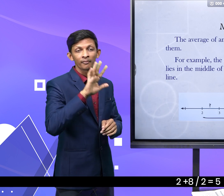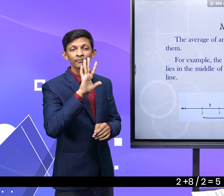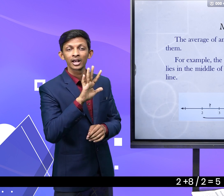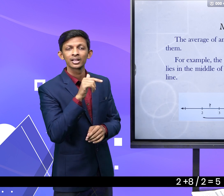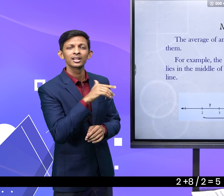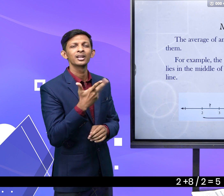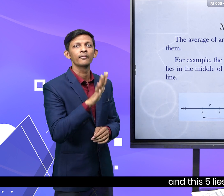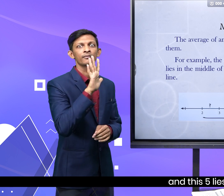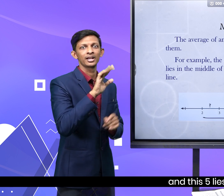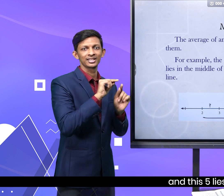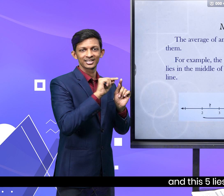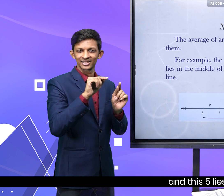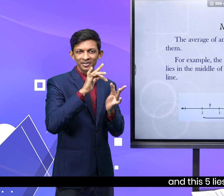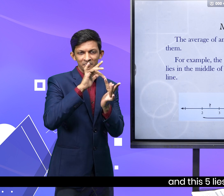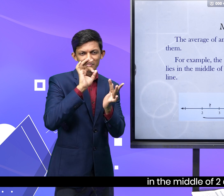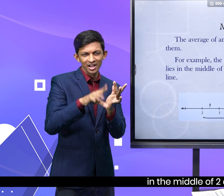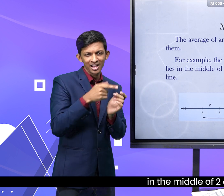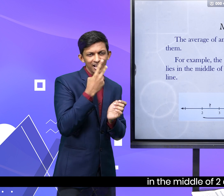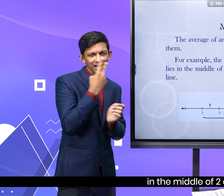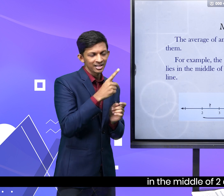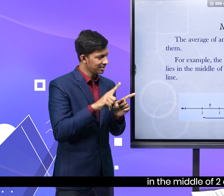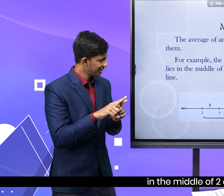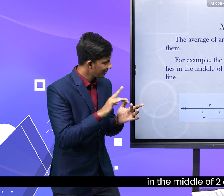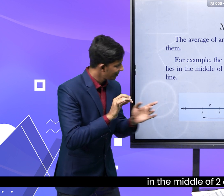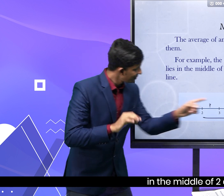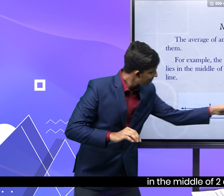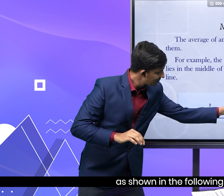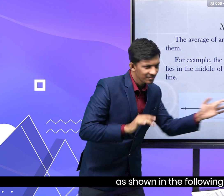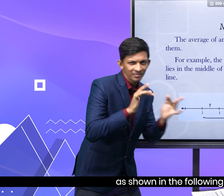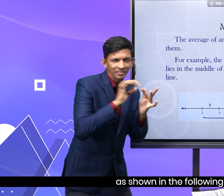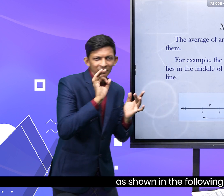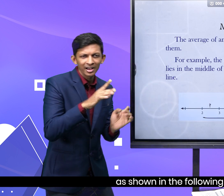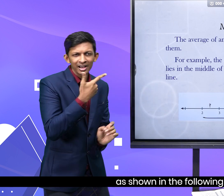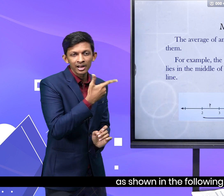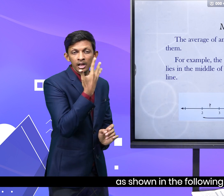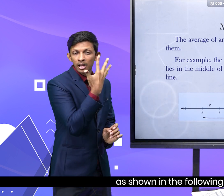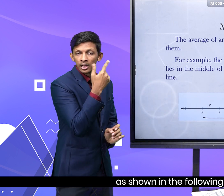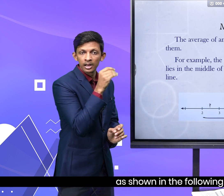5. And this 5 lies in the middle of 2 and 8 as shown in the following number line.